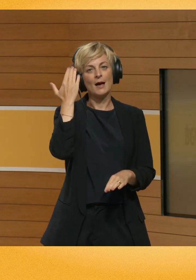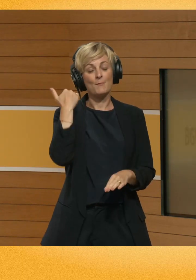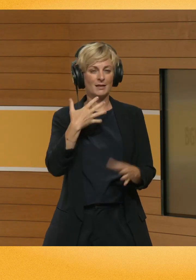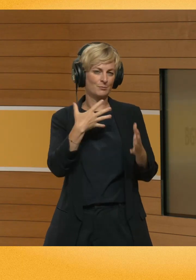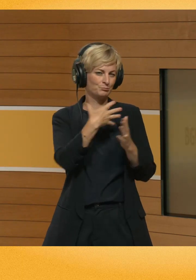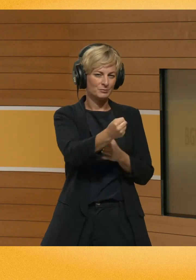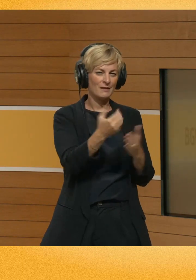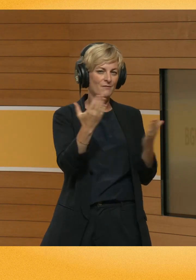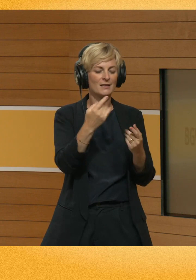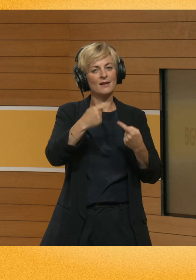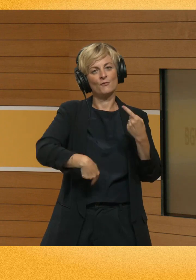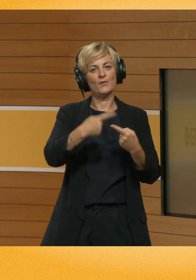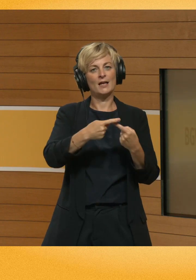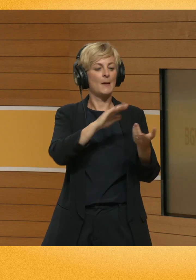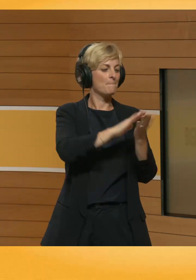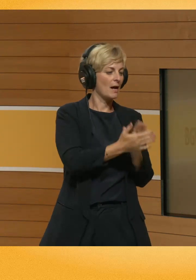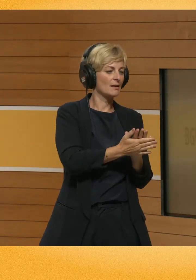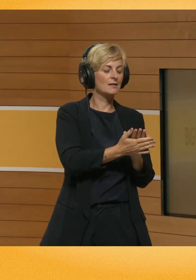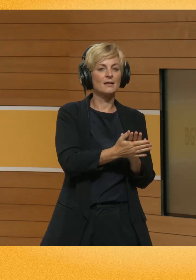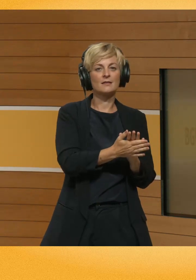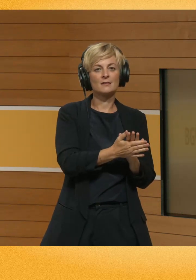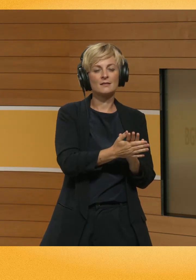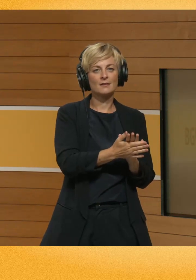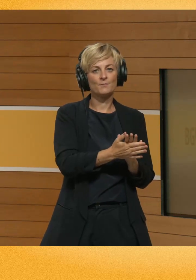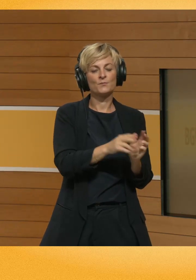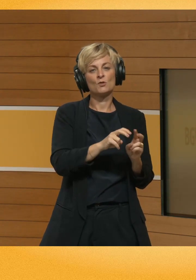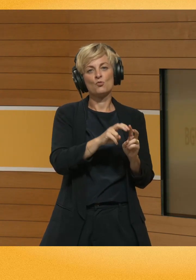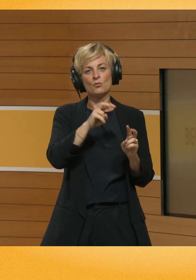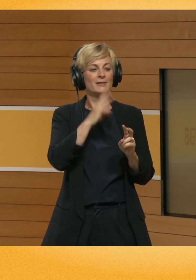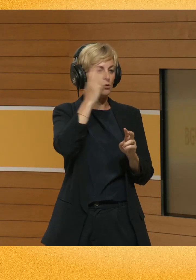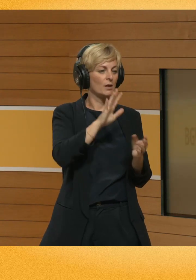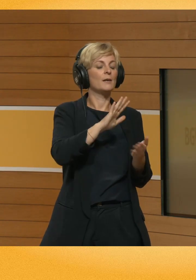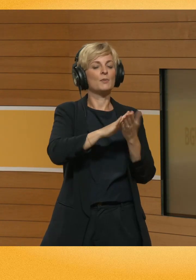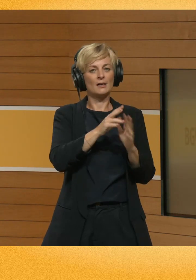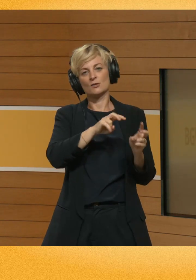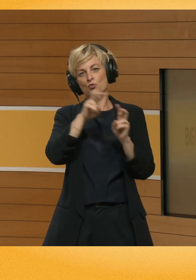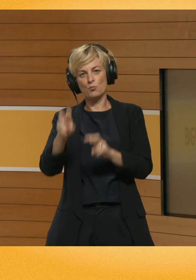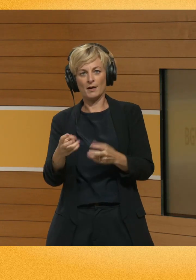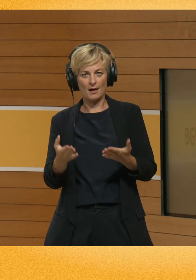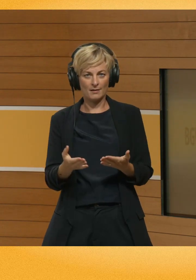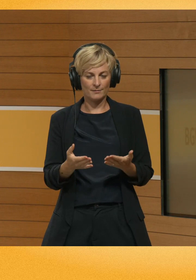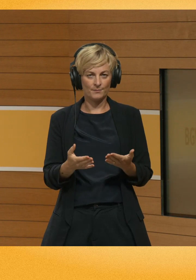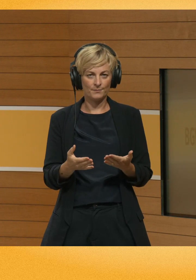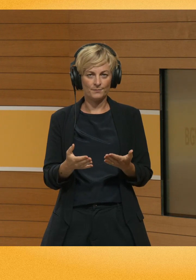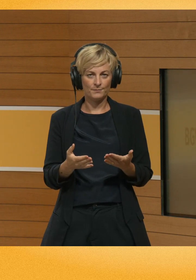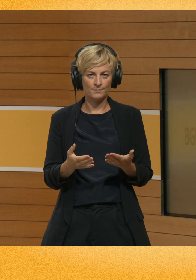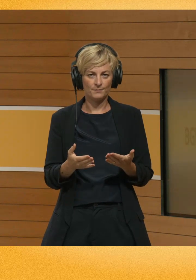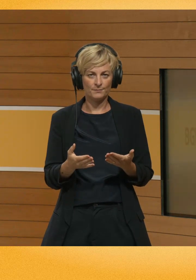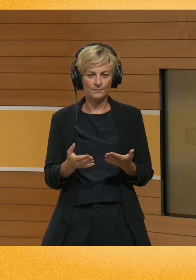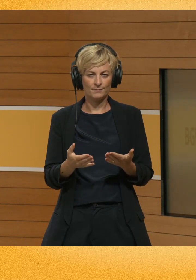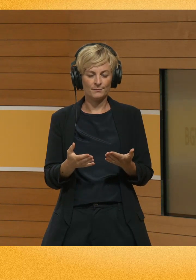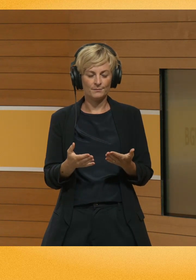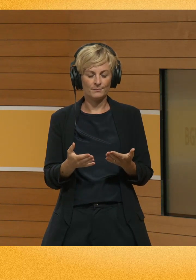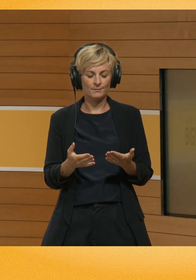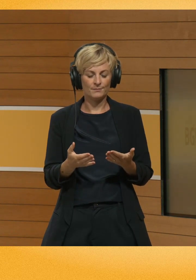Transition to practice to me consists of 2 things. The first thing is the onboarding process. So the first